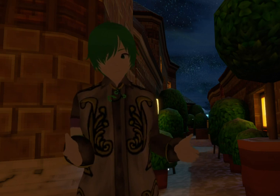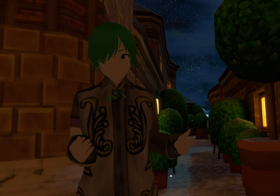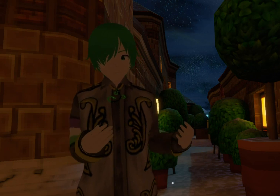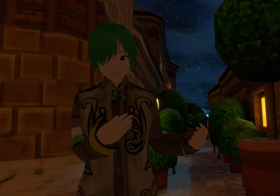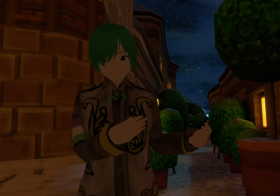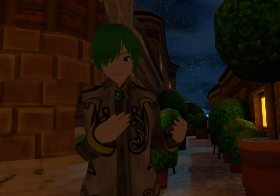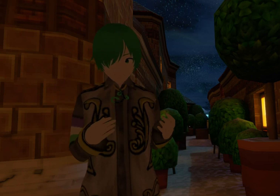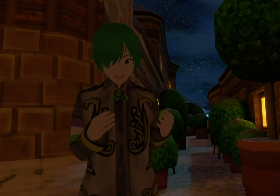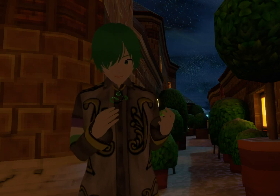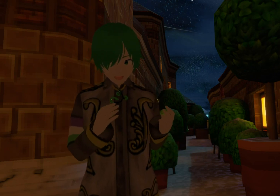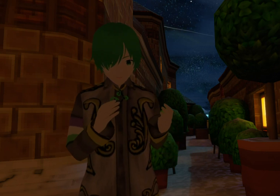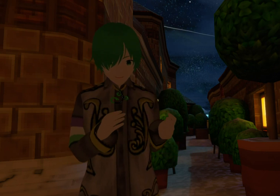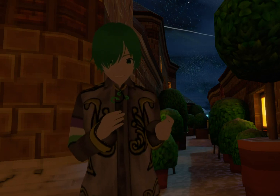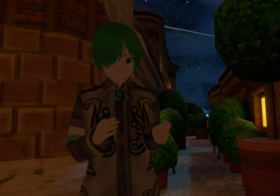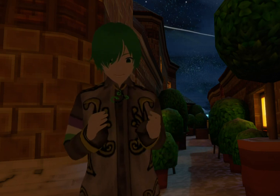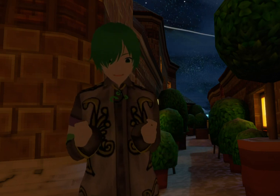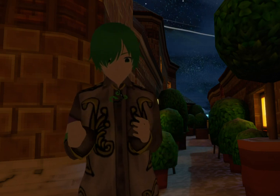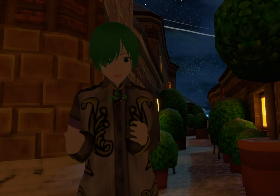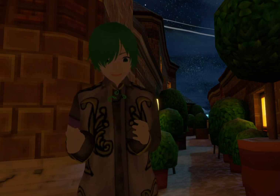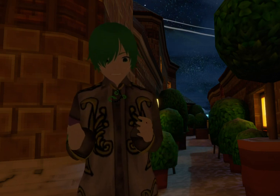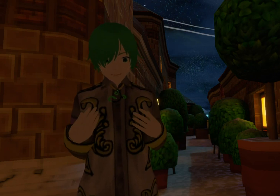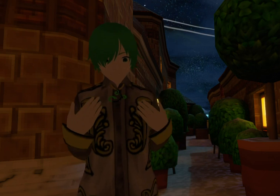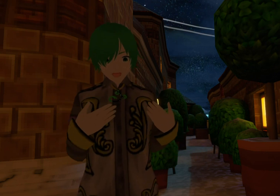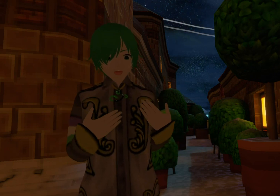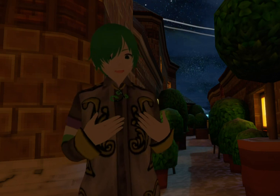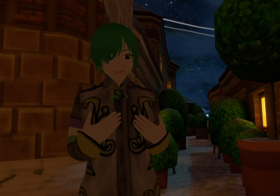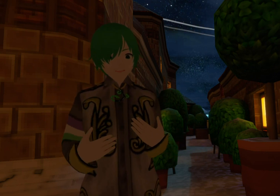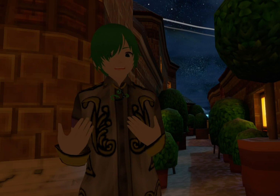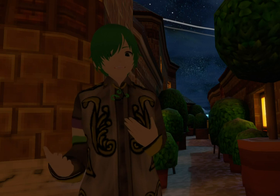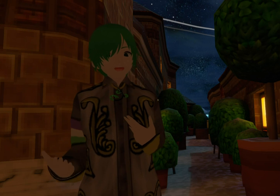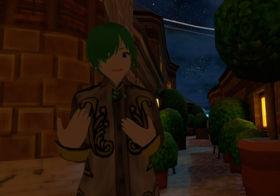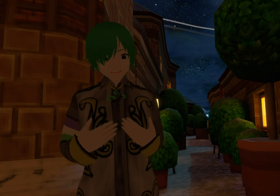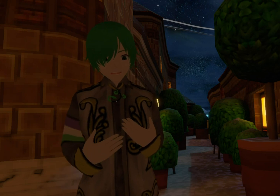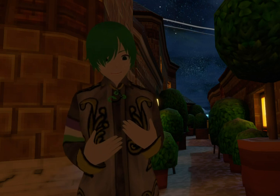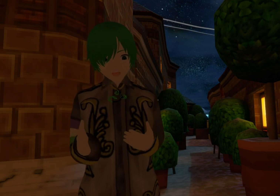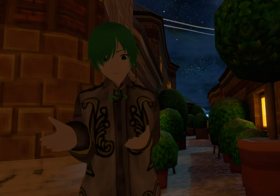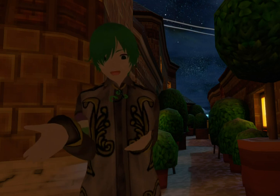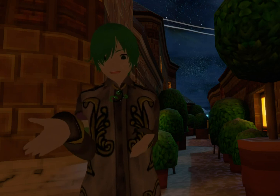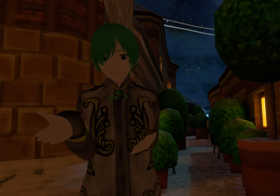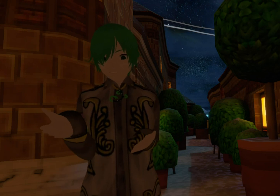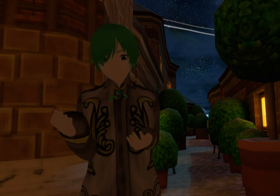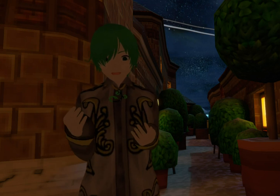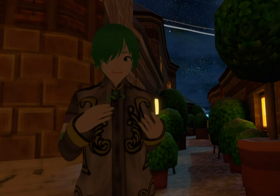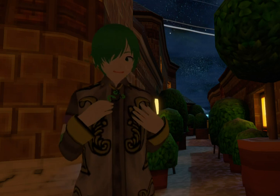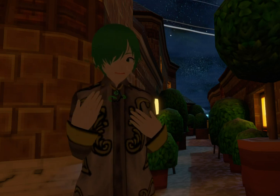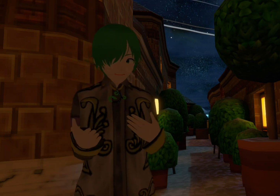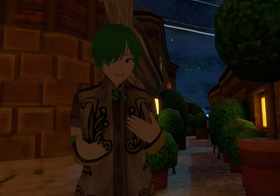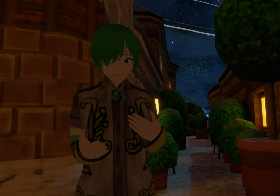the feedback for like the specific placement of where your hands are in relation to your body, because that's one thing